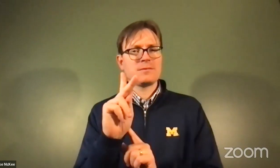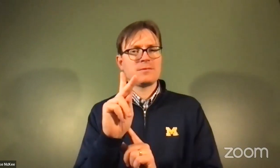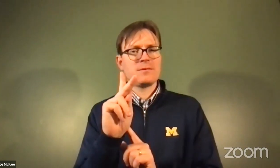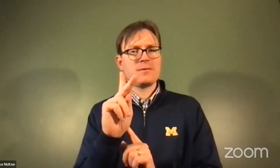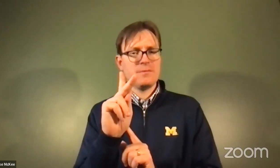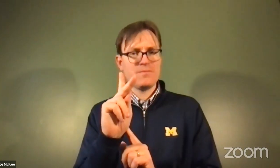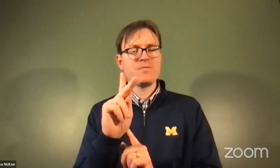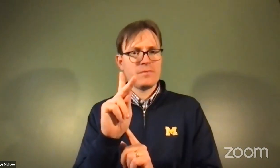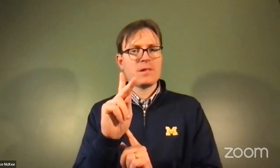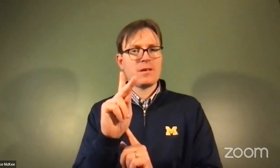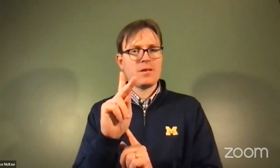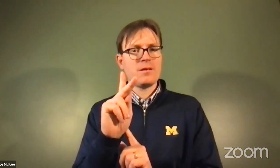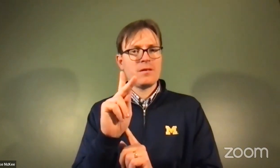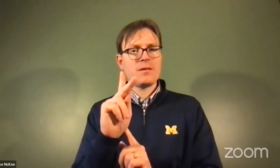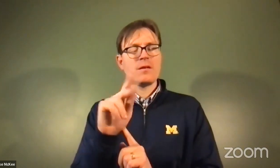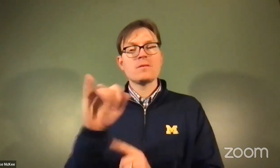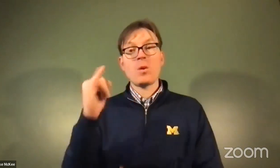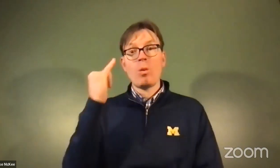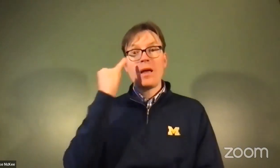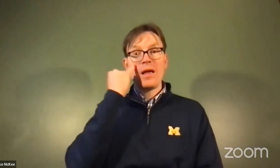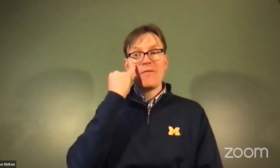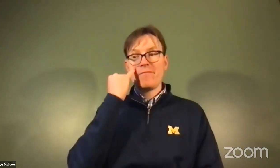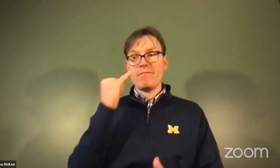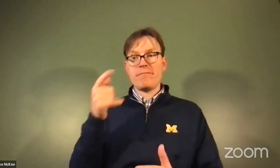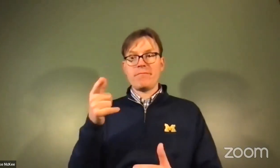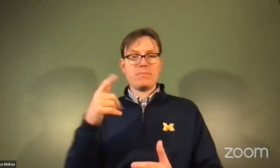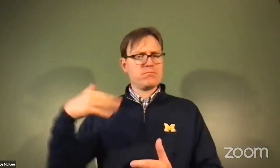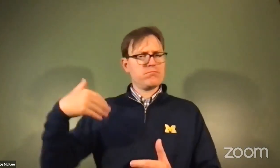have also use it to calculate your risk factors.